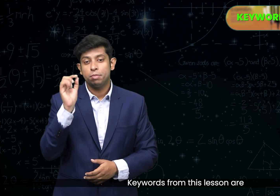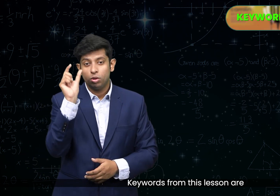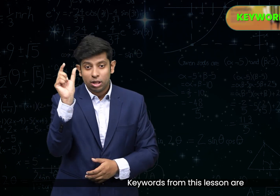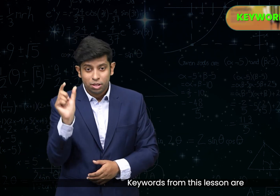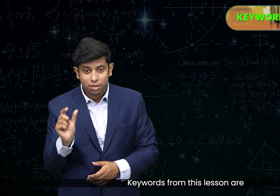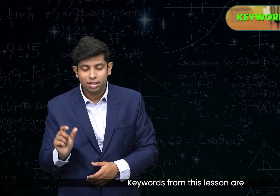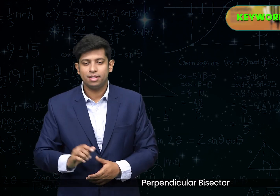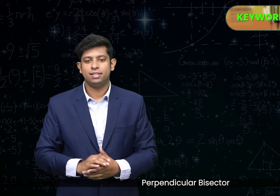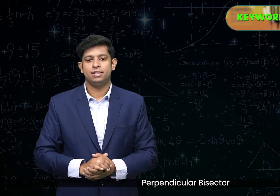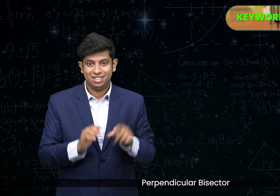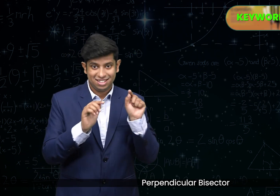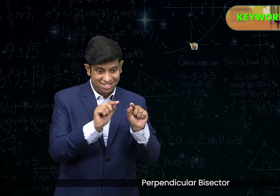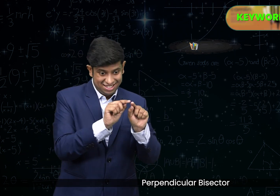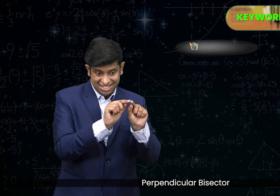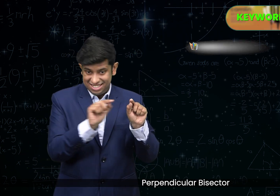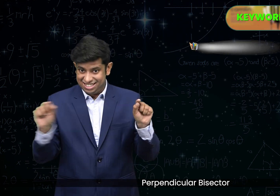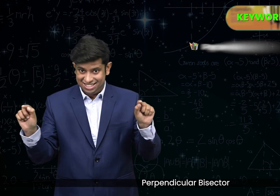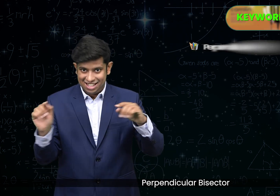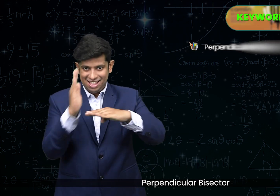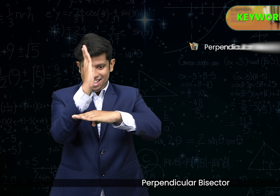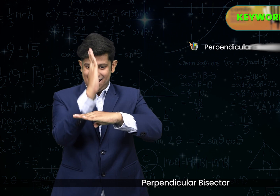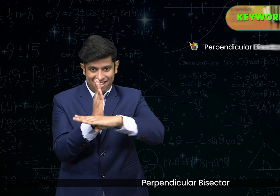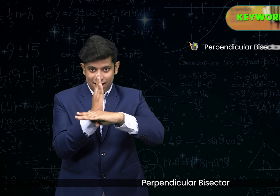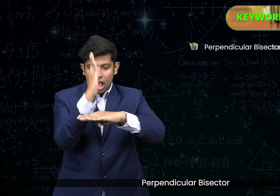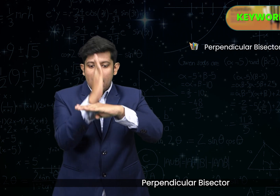Keywords from this lesson are perpendicular bisector,